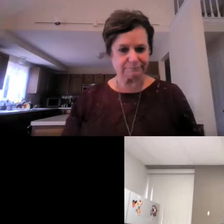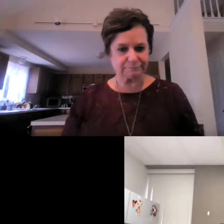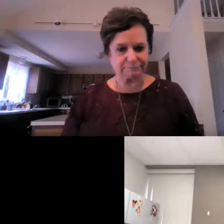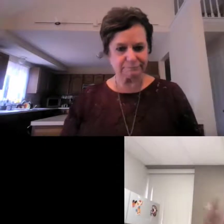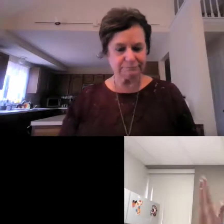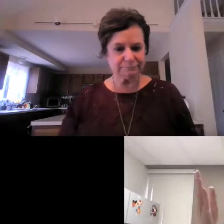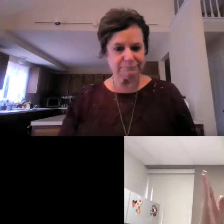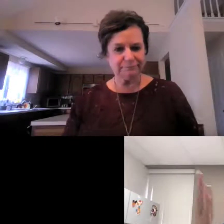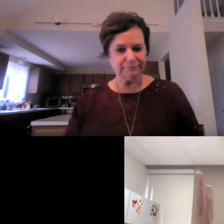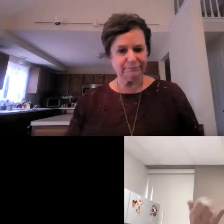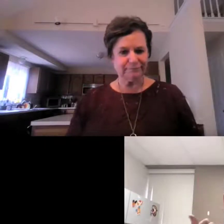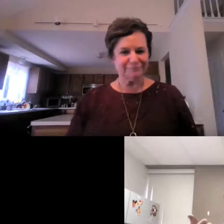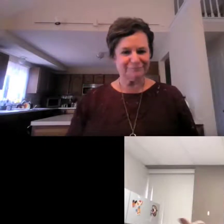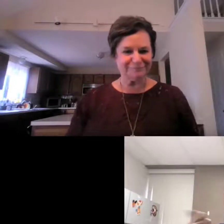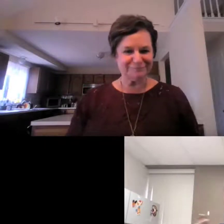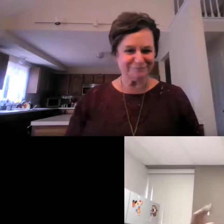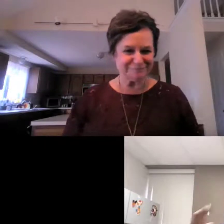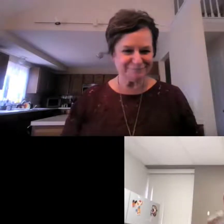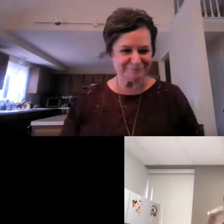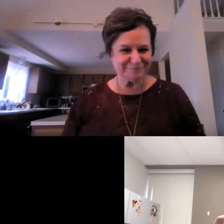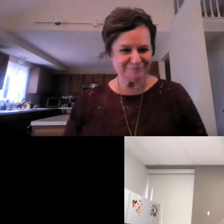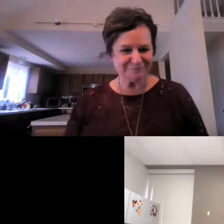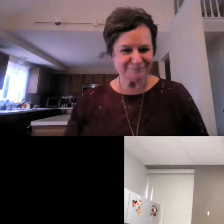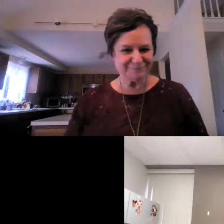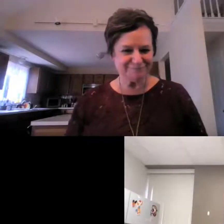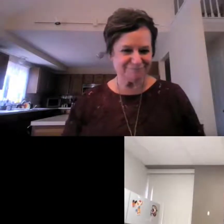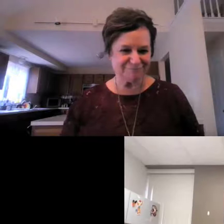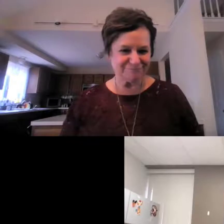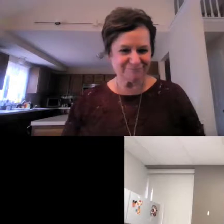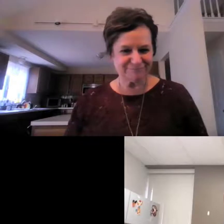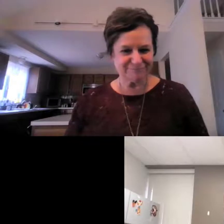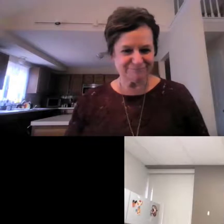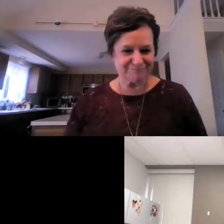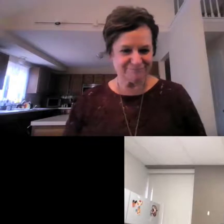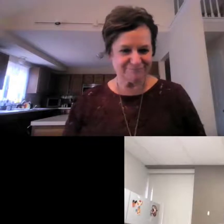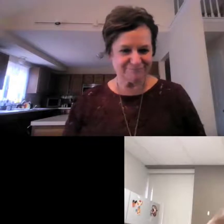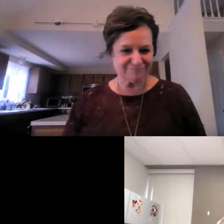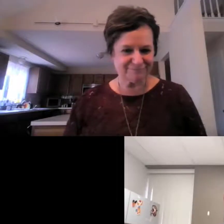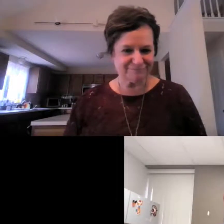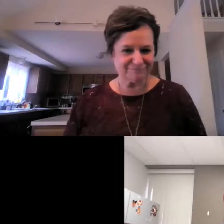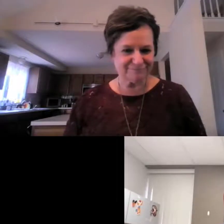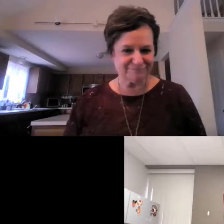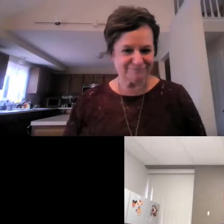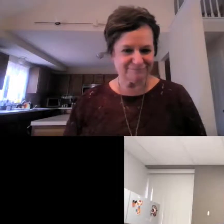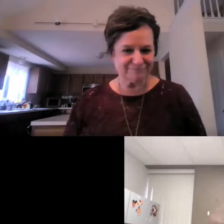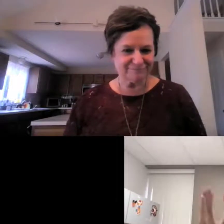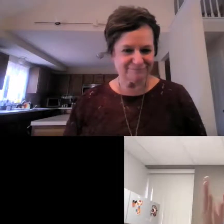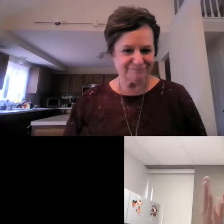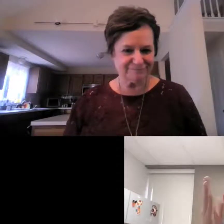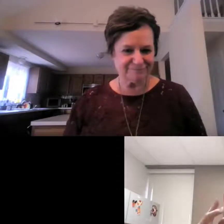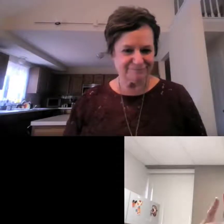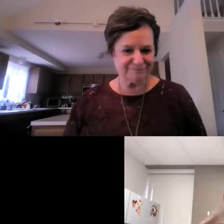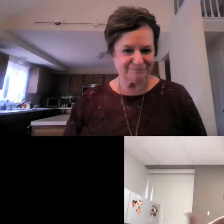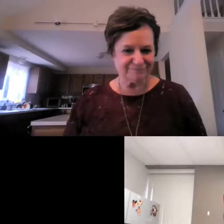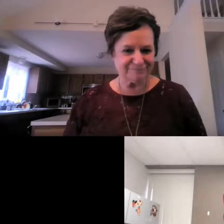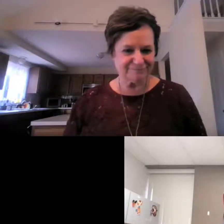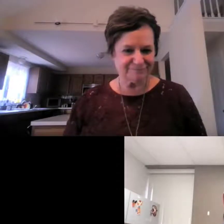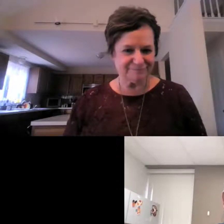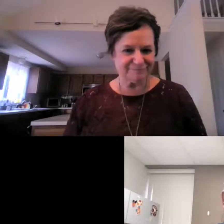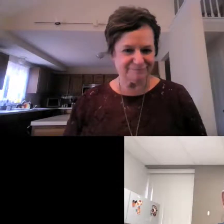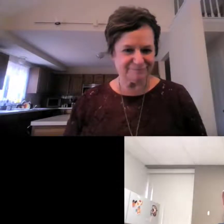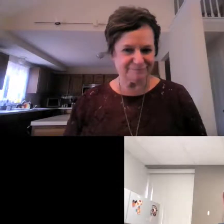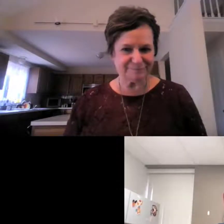questions, please feel free to put them in the chat, and we will answer them at the end of the presentation. Thank you.